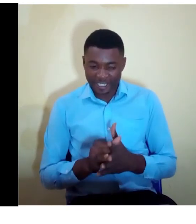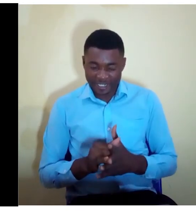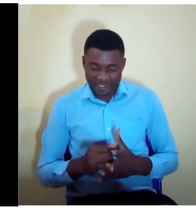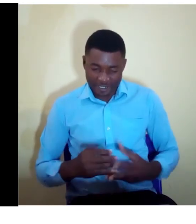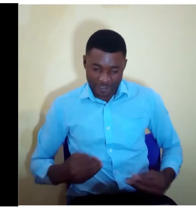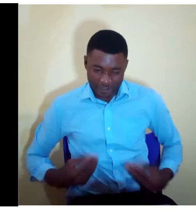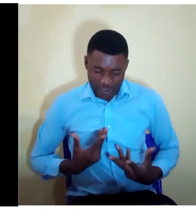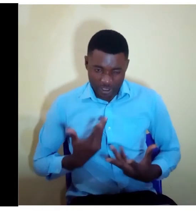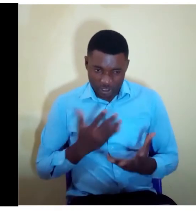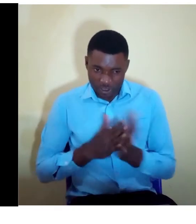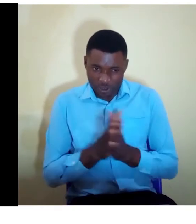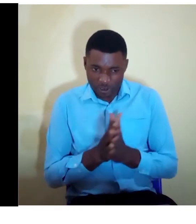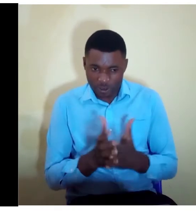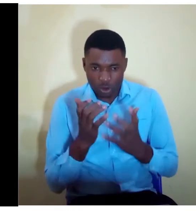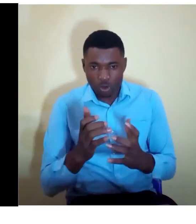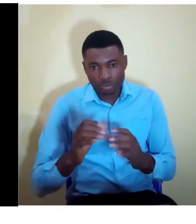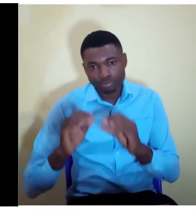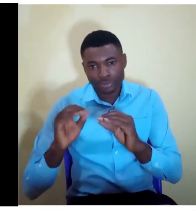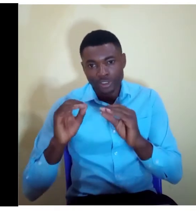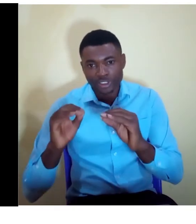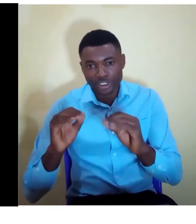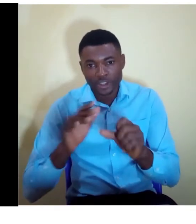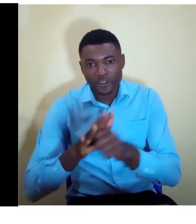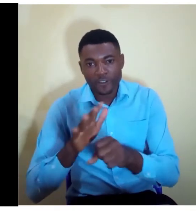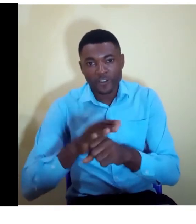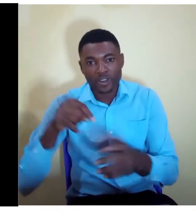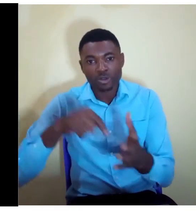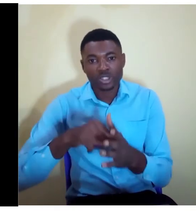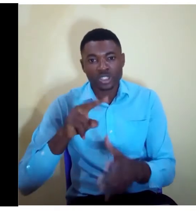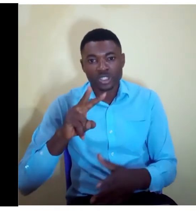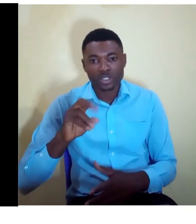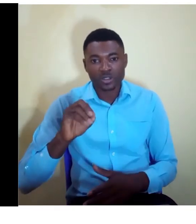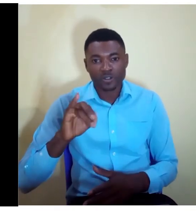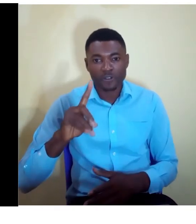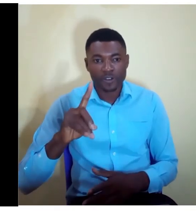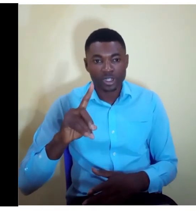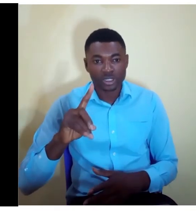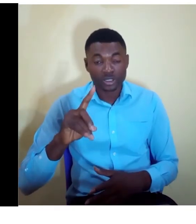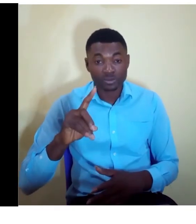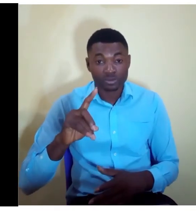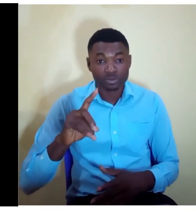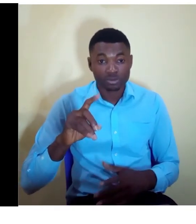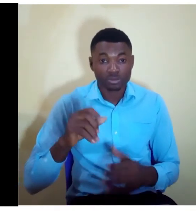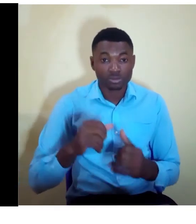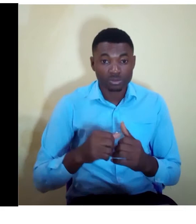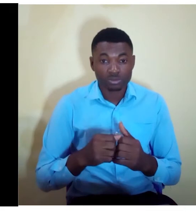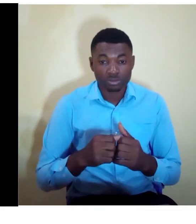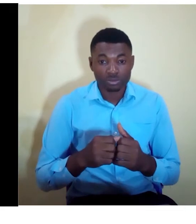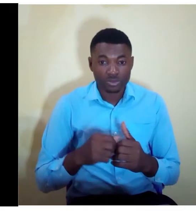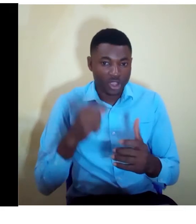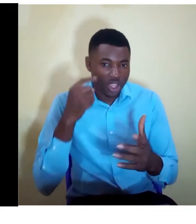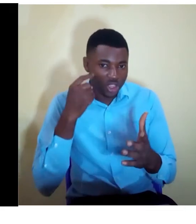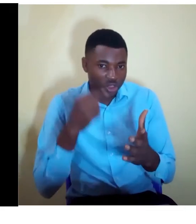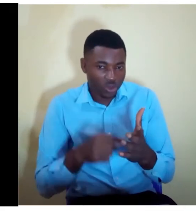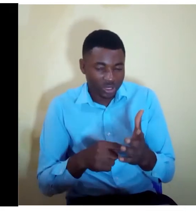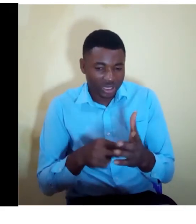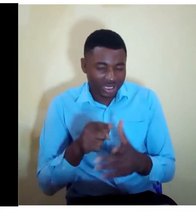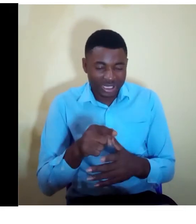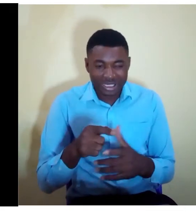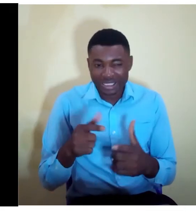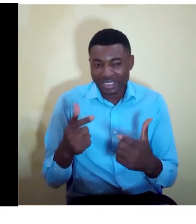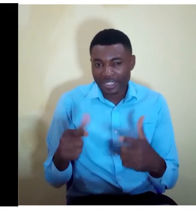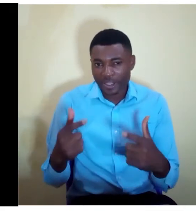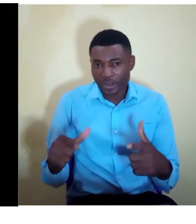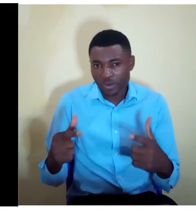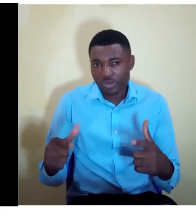Foster speaks of this void and seems to extend that into a feeling that there's a linguistic void